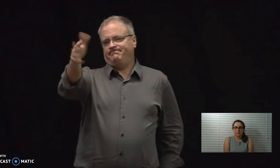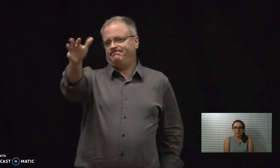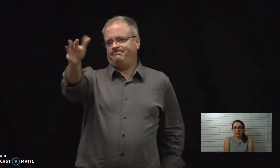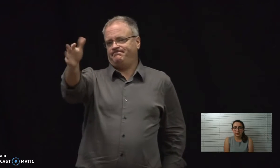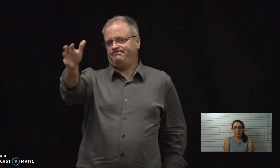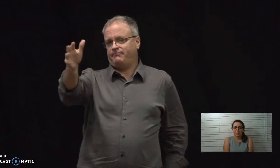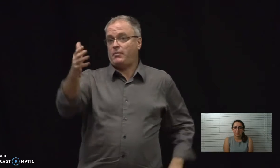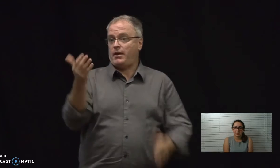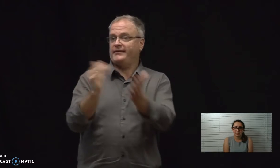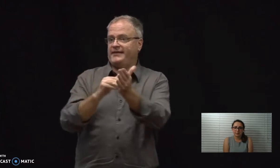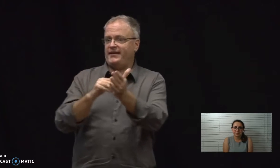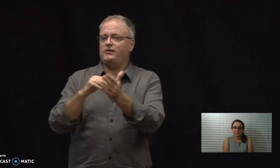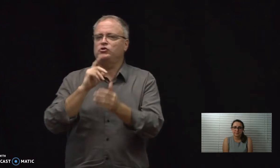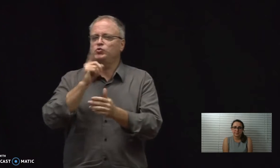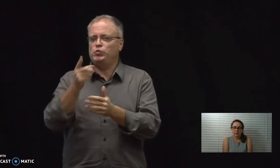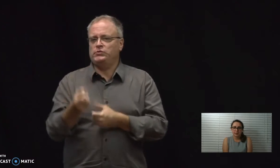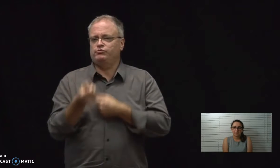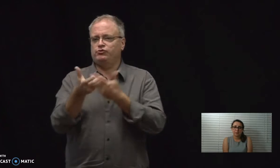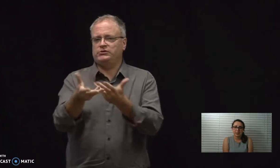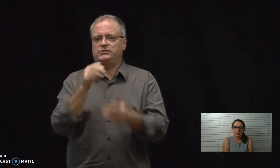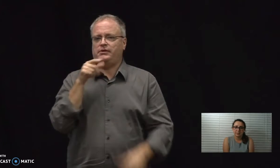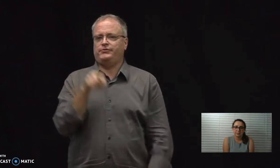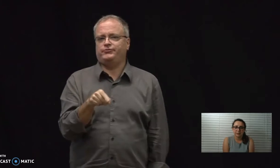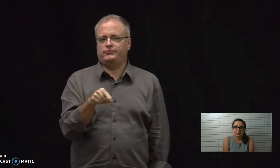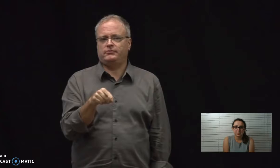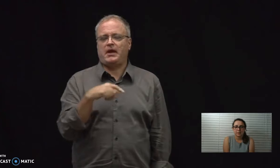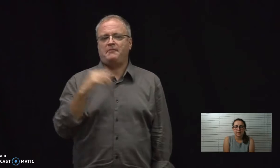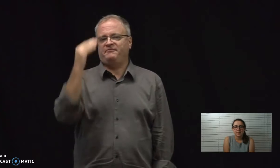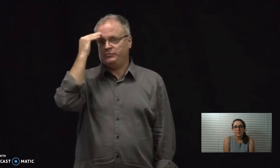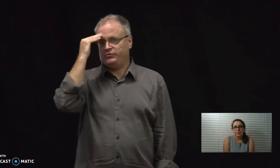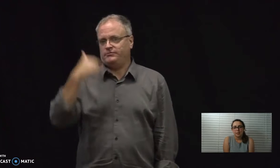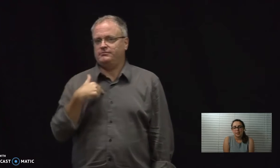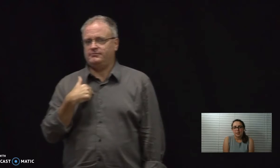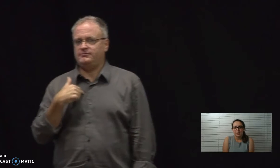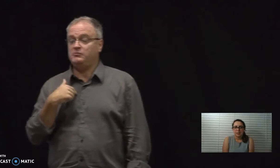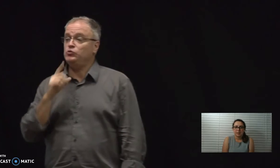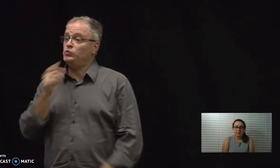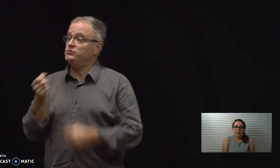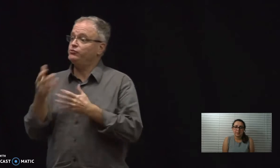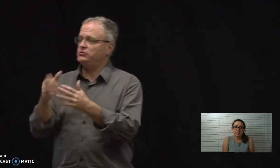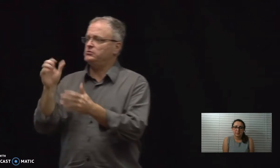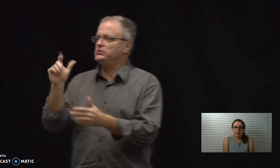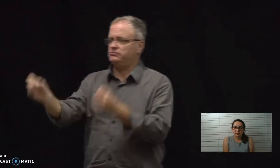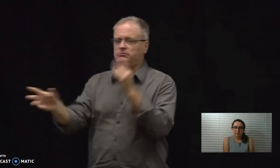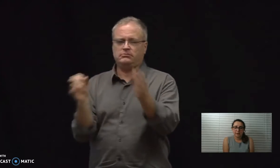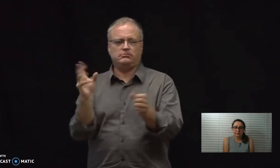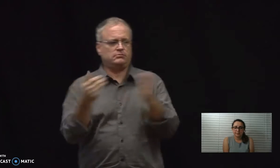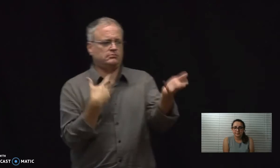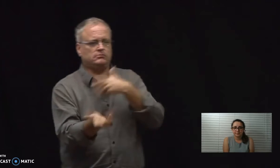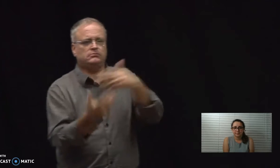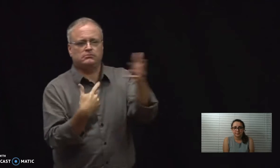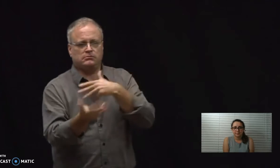So I was really looking for my identity, but it was really non-existent here. It didn't exist in my